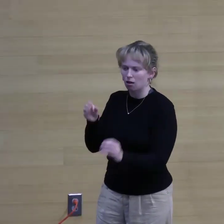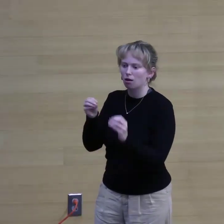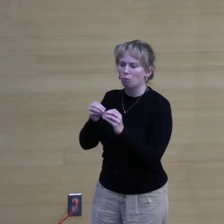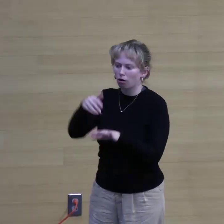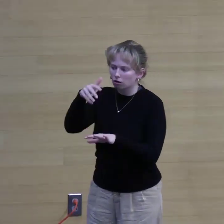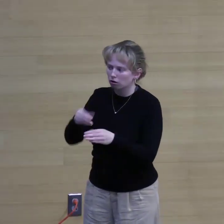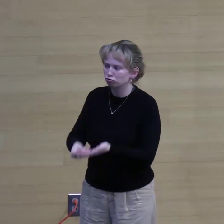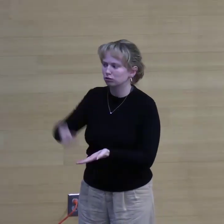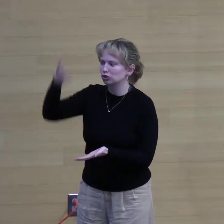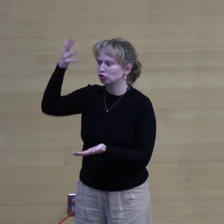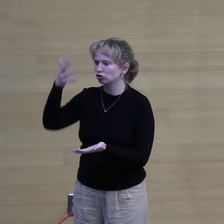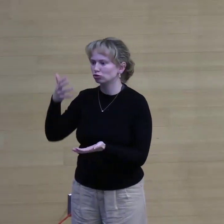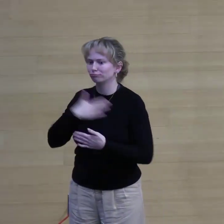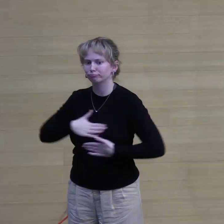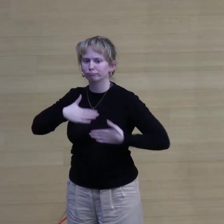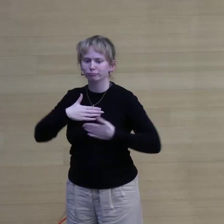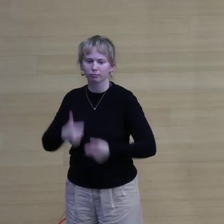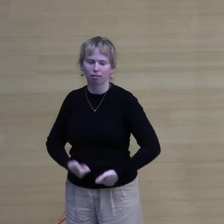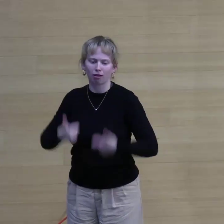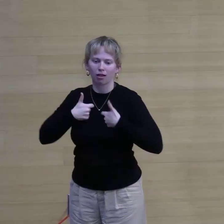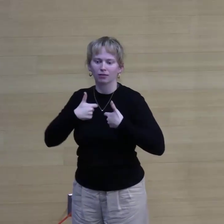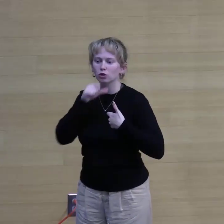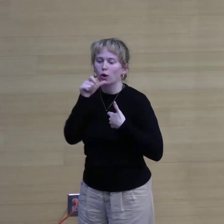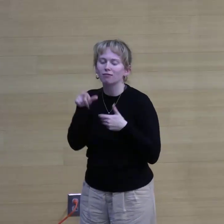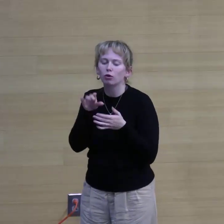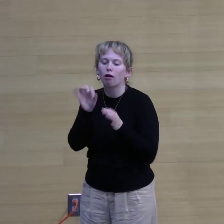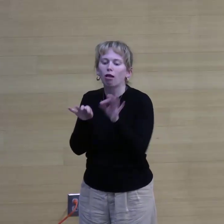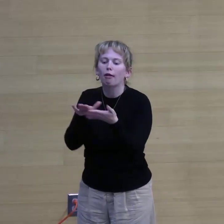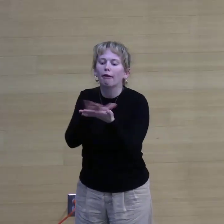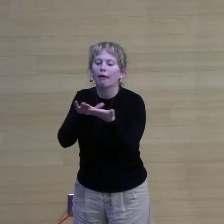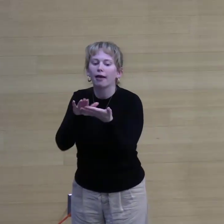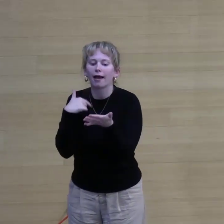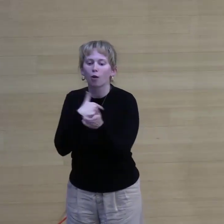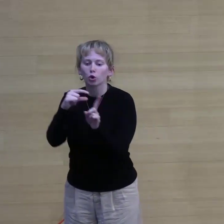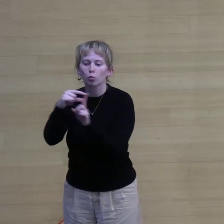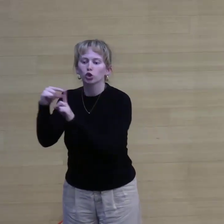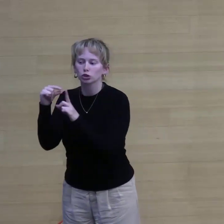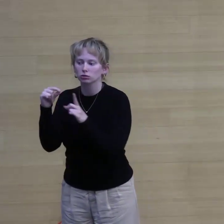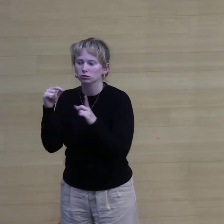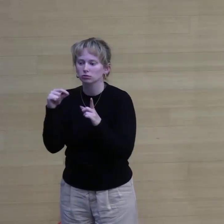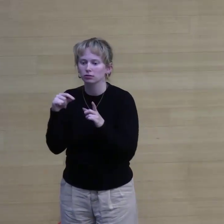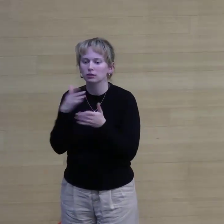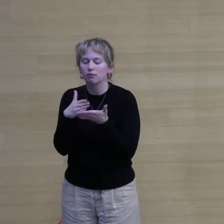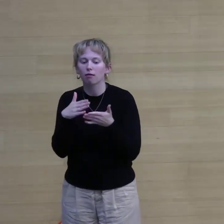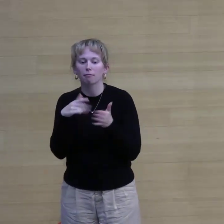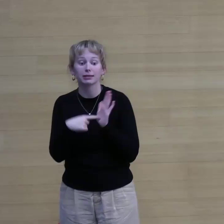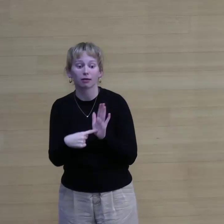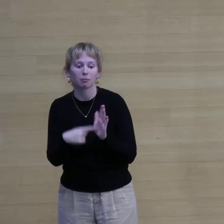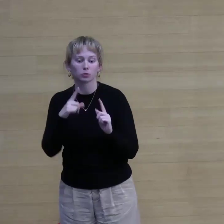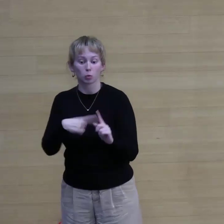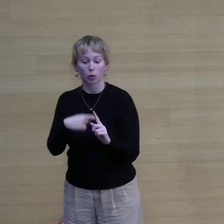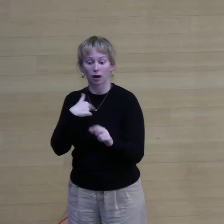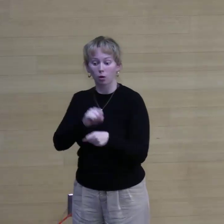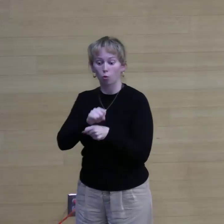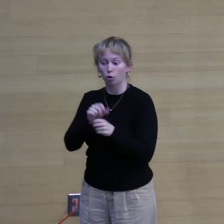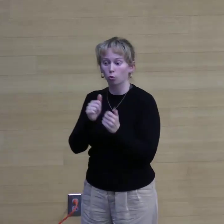and there's the And we shouldn't have to pleasure word that's in there, and so just some examples, like when I'm working